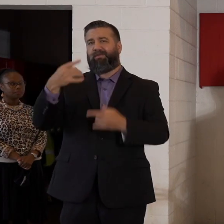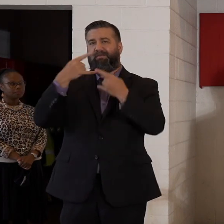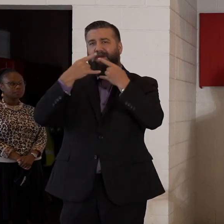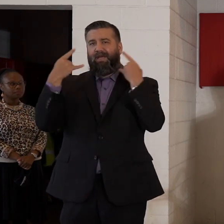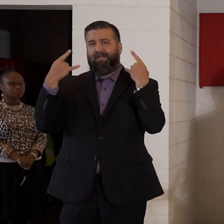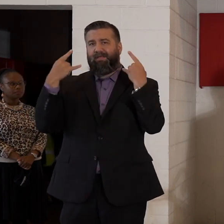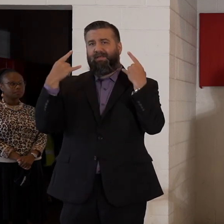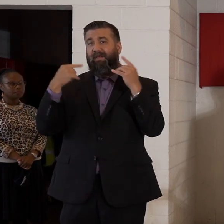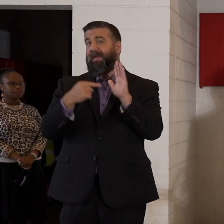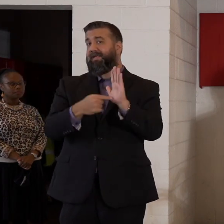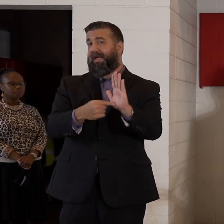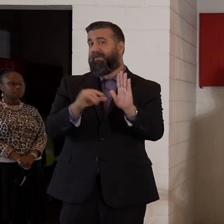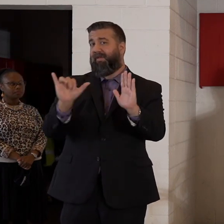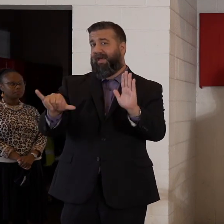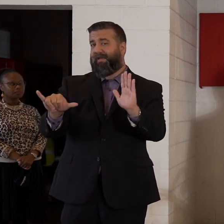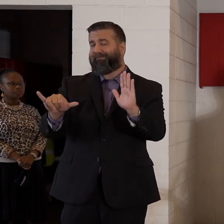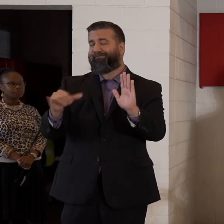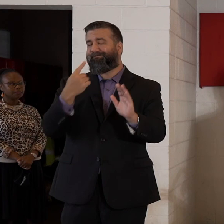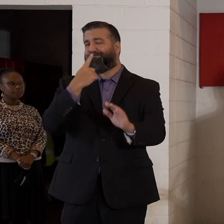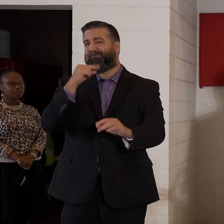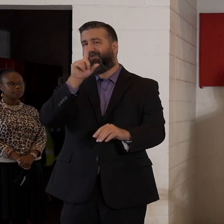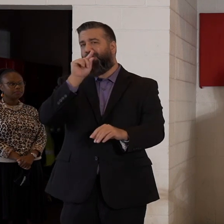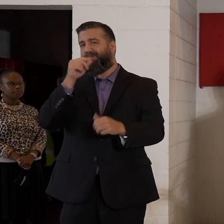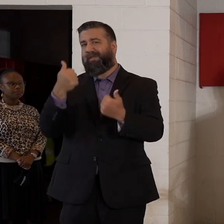mask. And an example of that would be a baseball game.